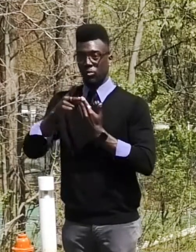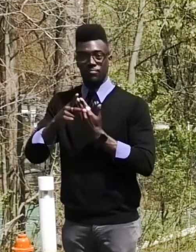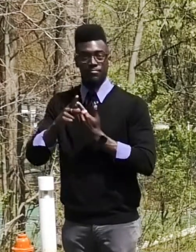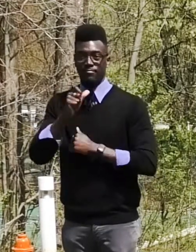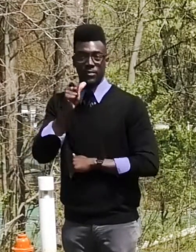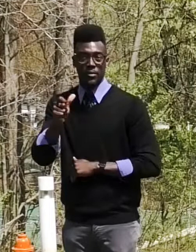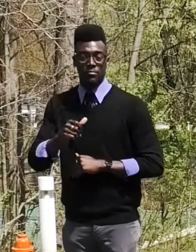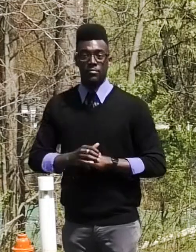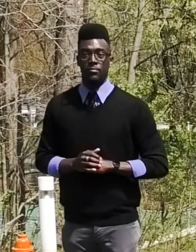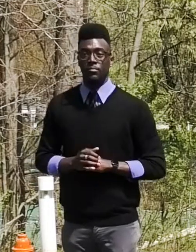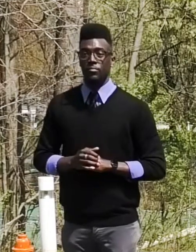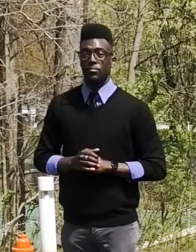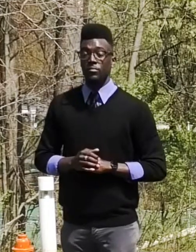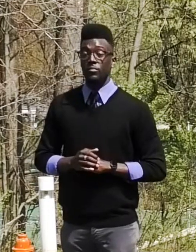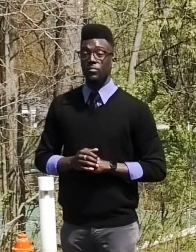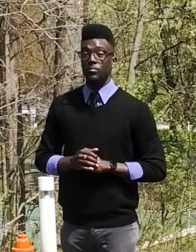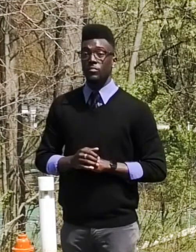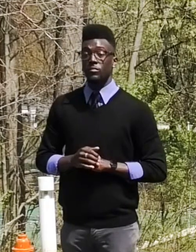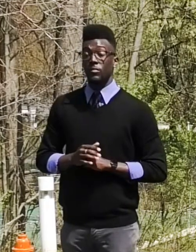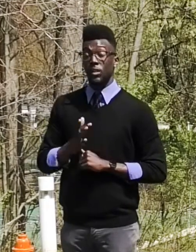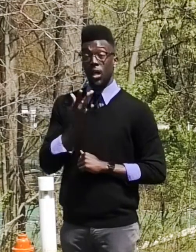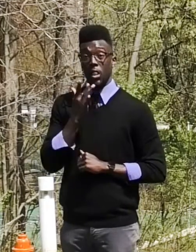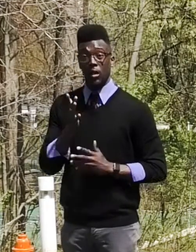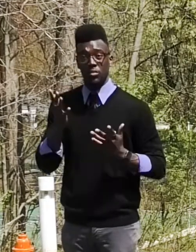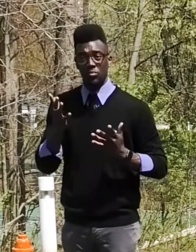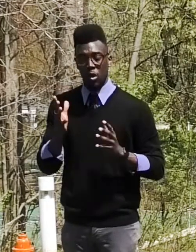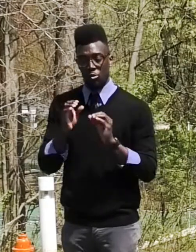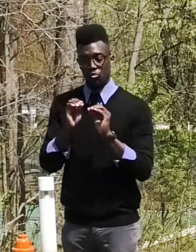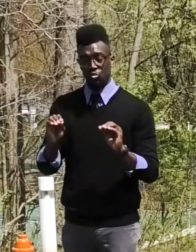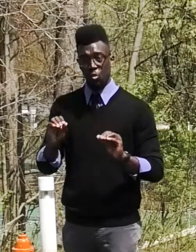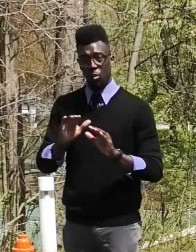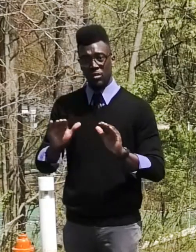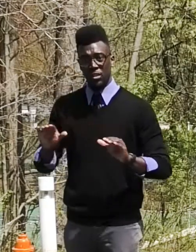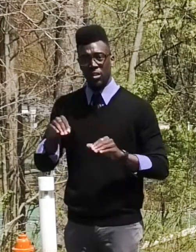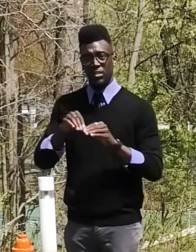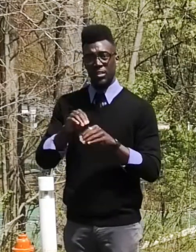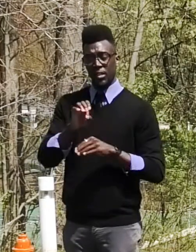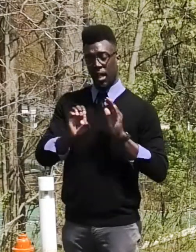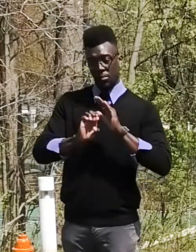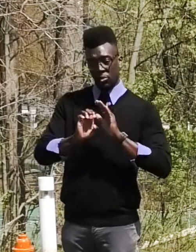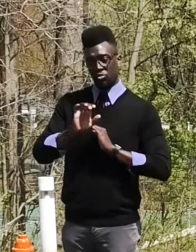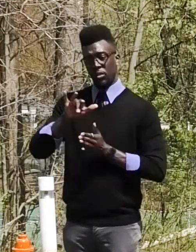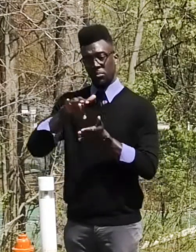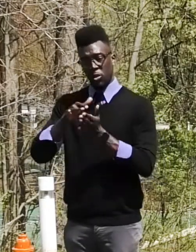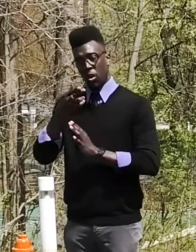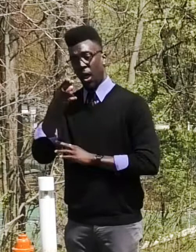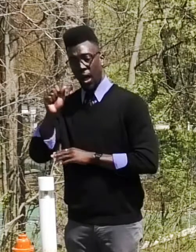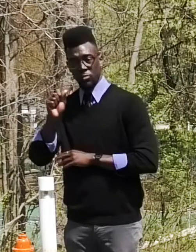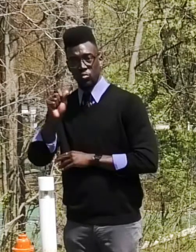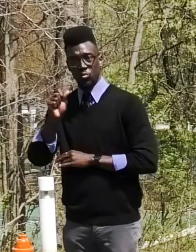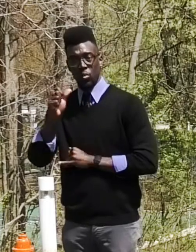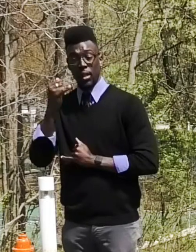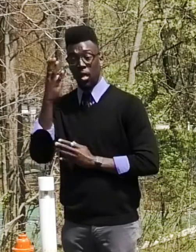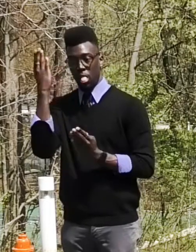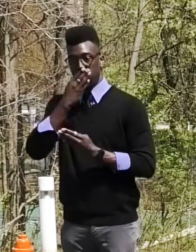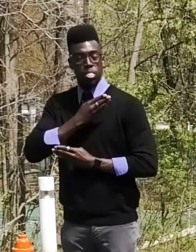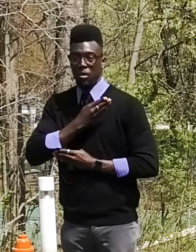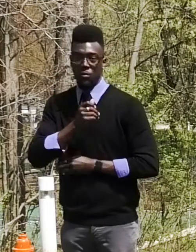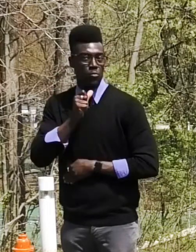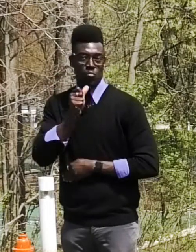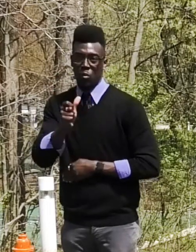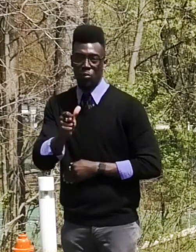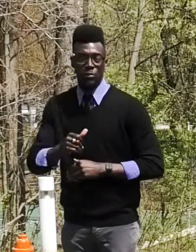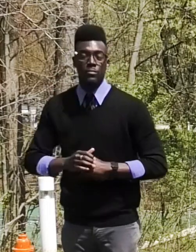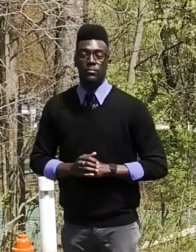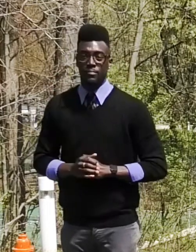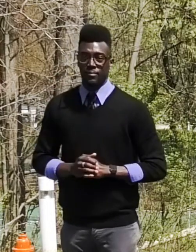Fortunately, no child in elementary, middle, or high school in Howard County will be oblivious to the importance of Juneteenth in